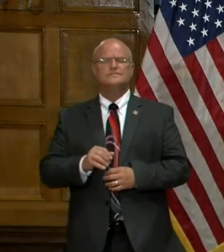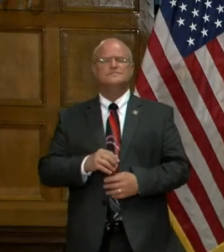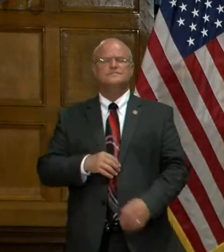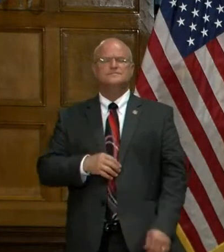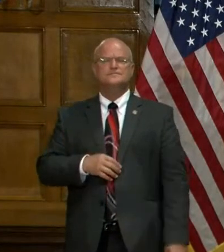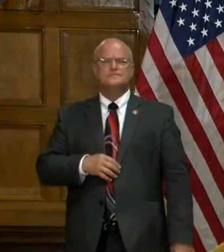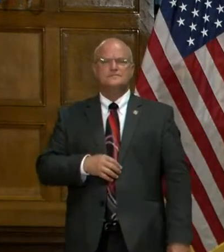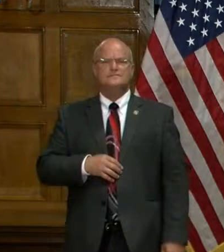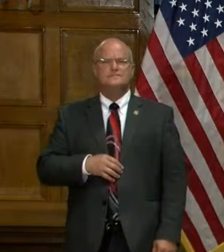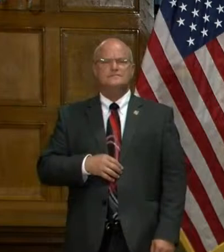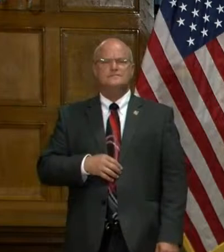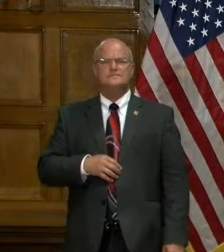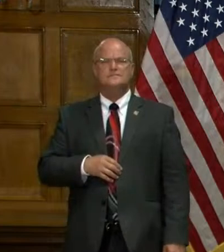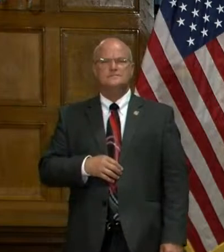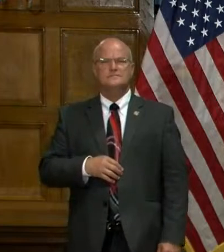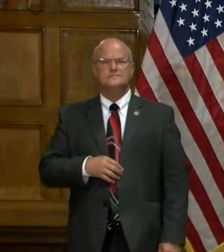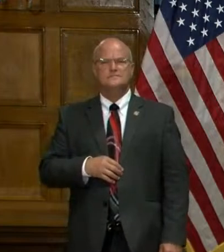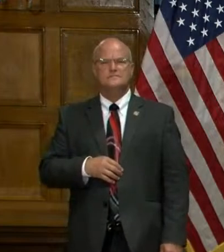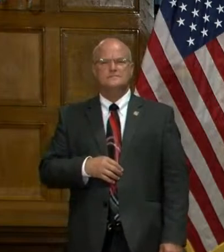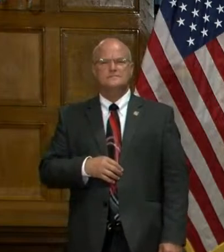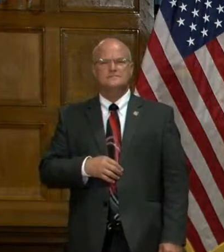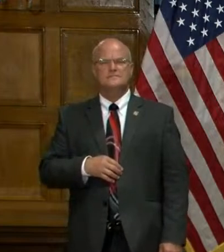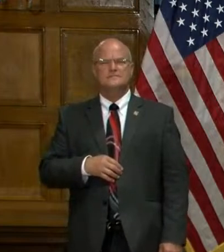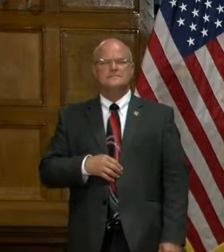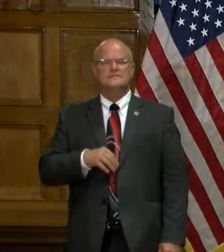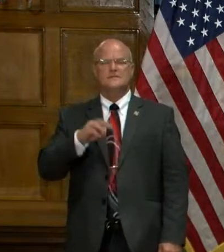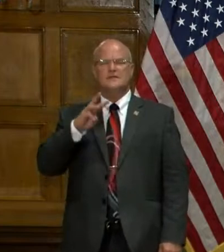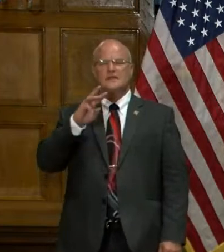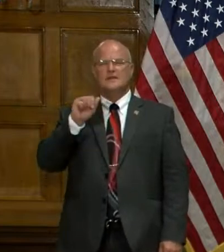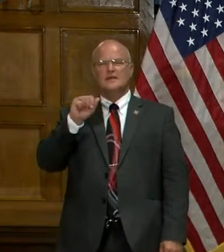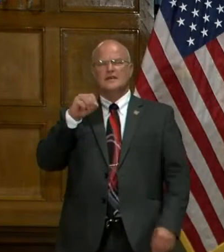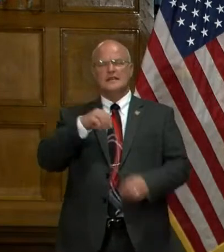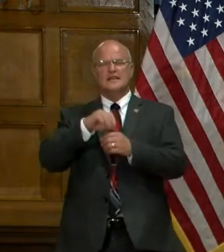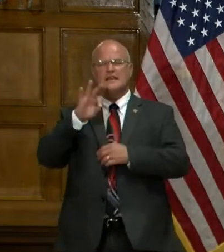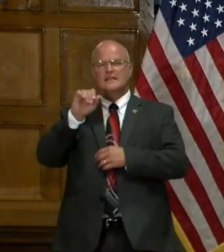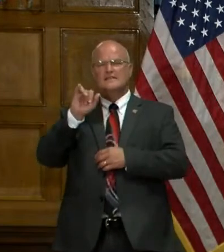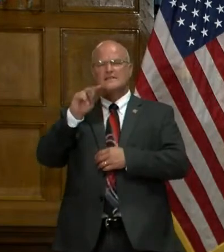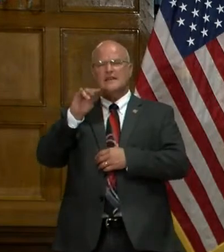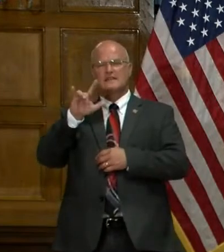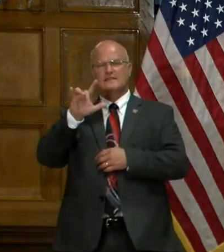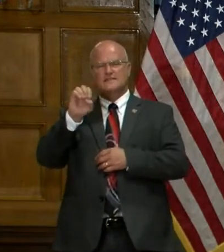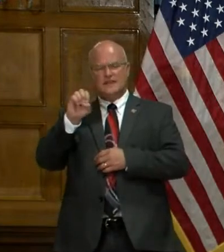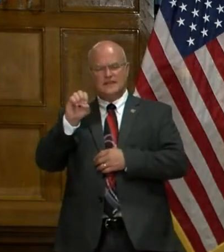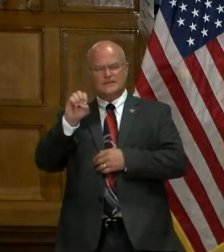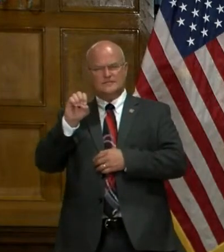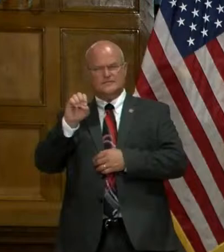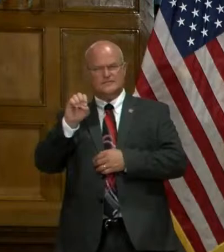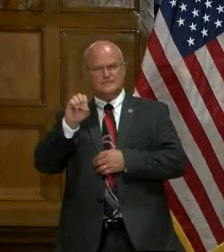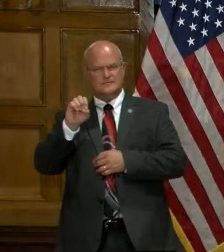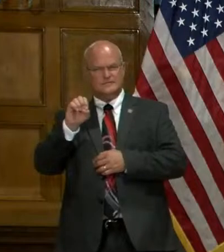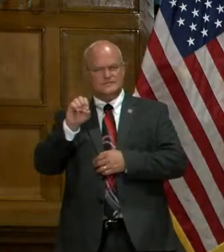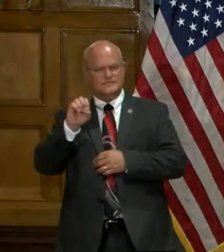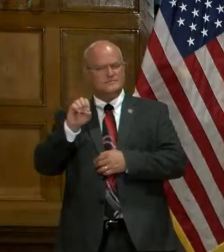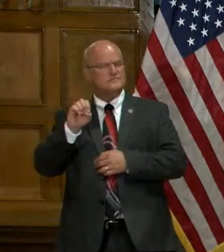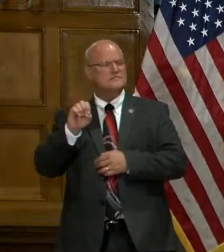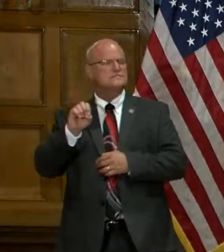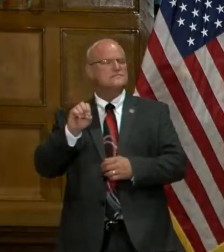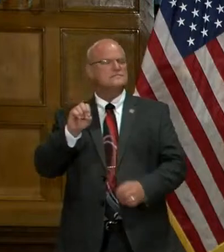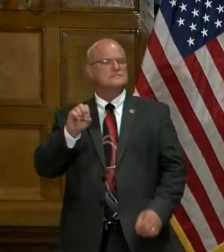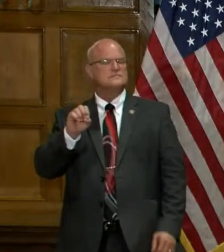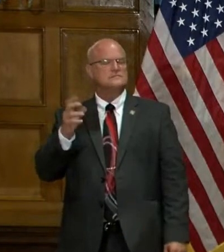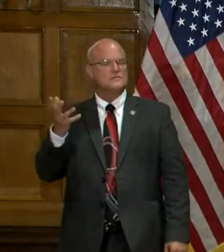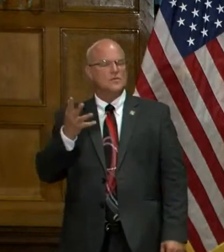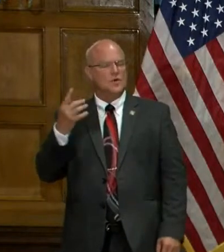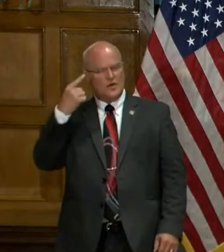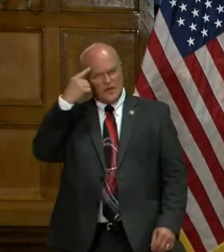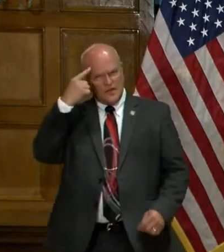remote. Yes, this is Clarissa with KNWA in Fayetteville. As you probably know, Kansas has put Arkansas on its quarantine list. What are